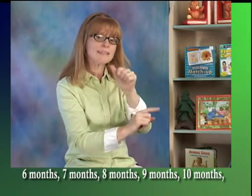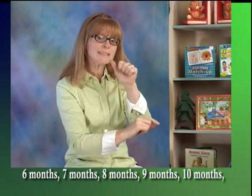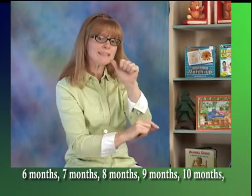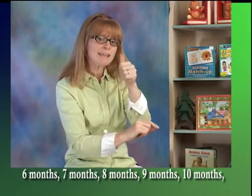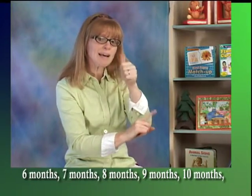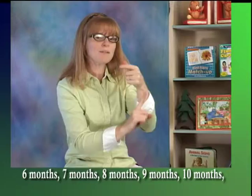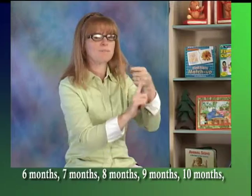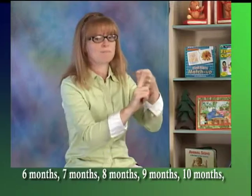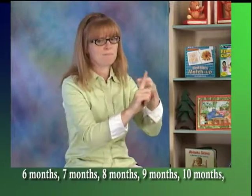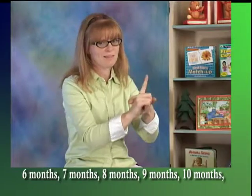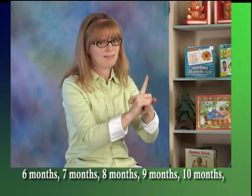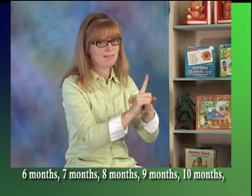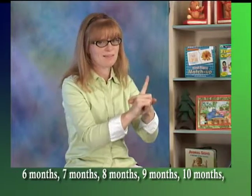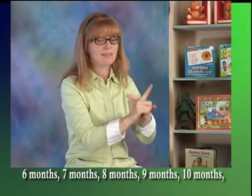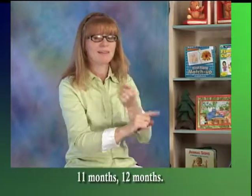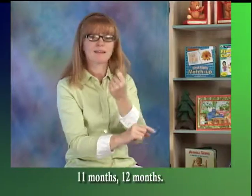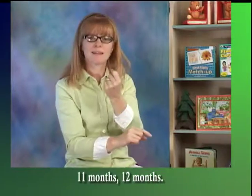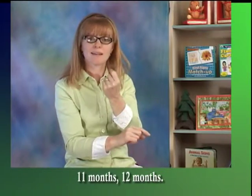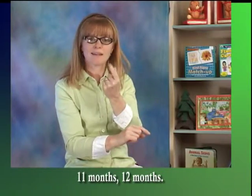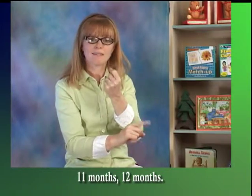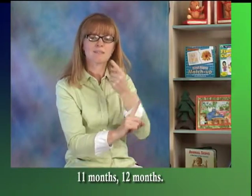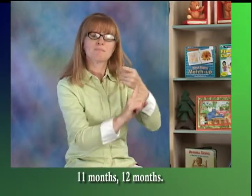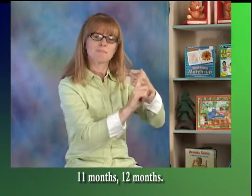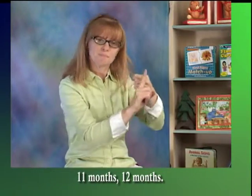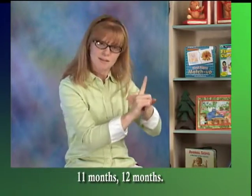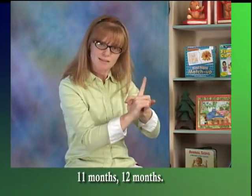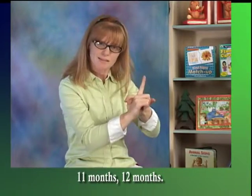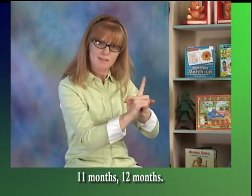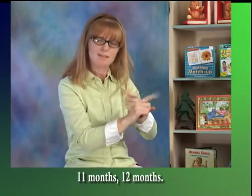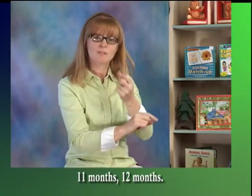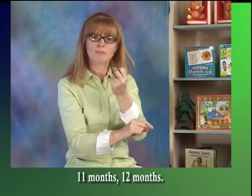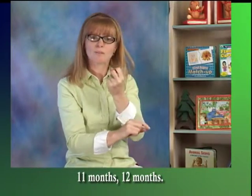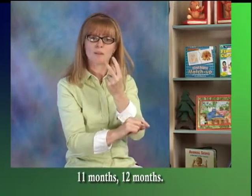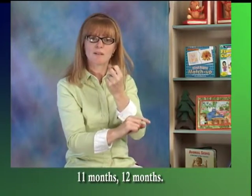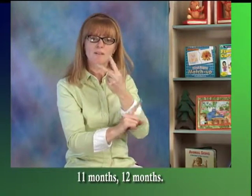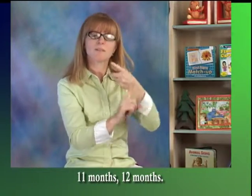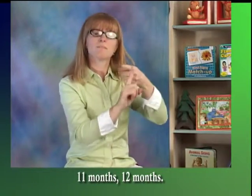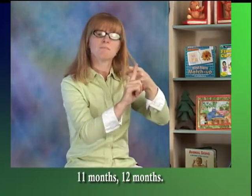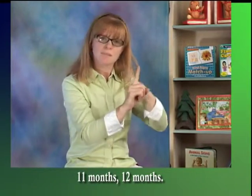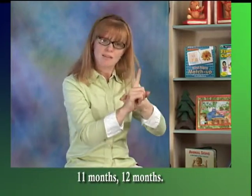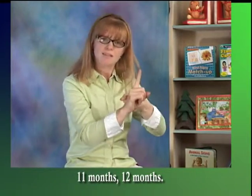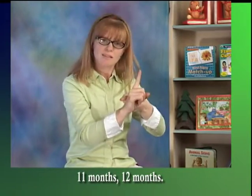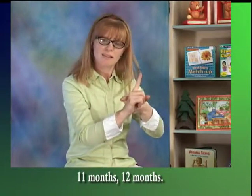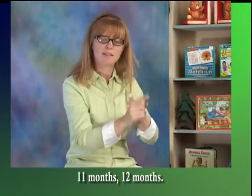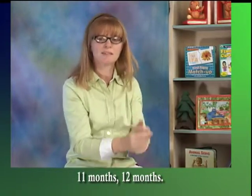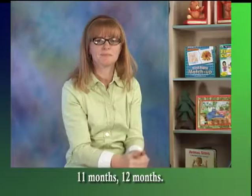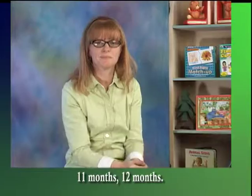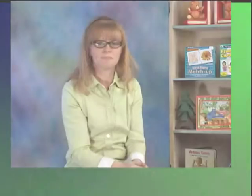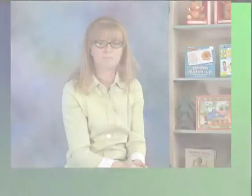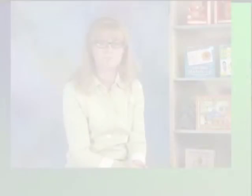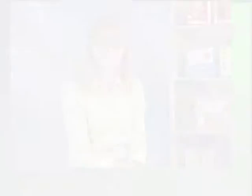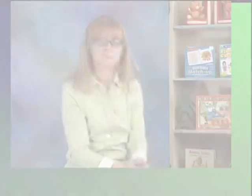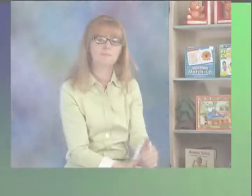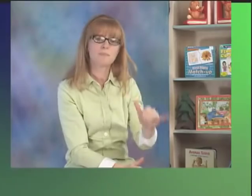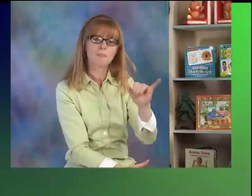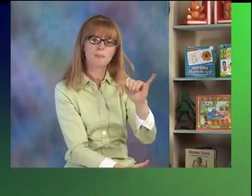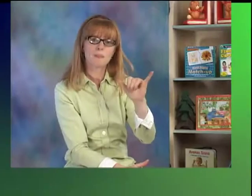months, 10 months, 11 months, 12 months.